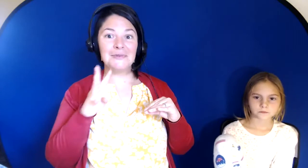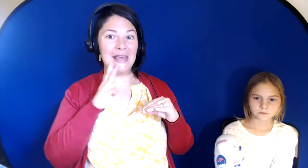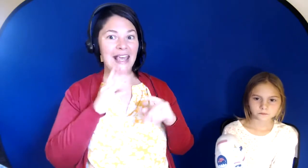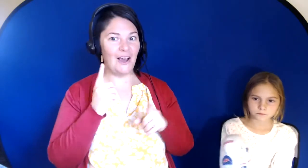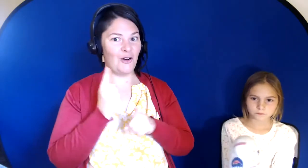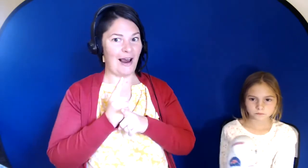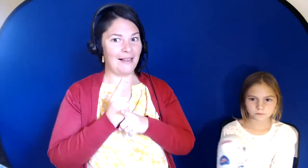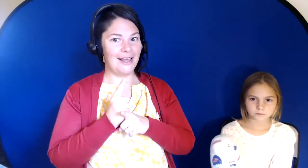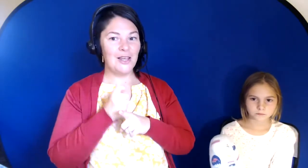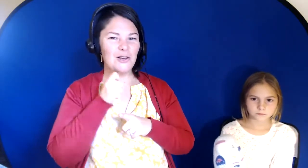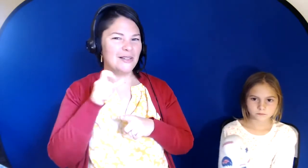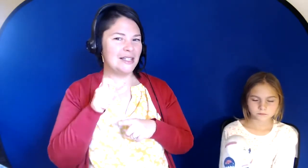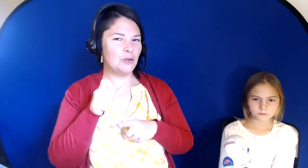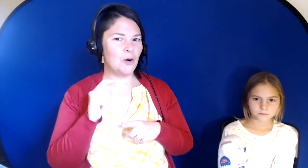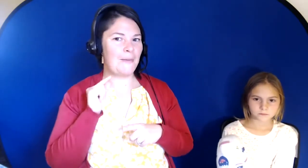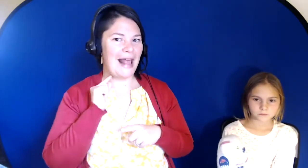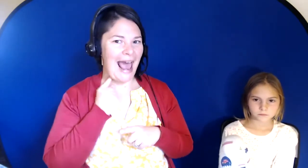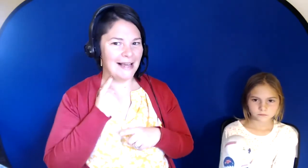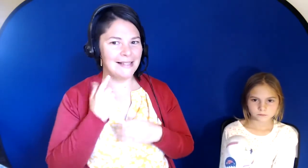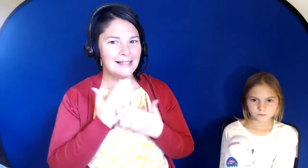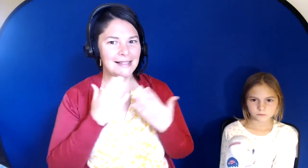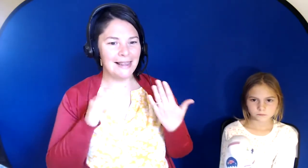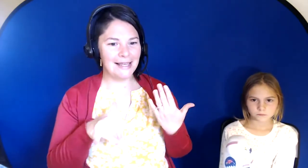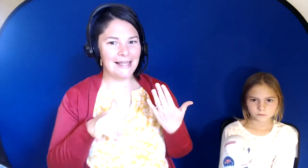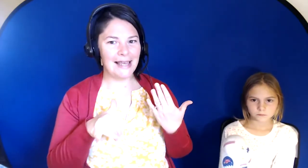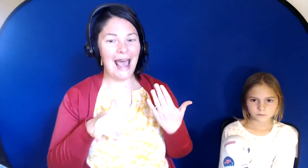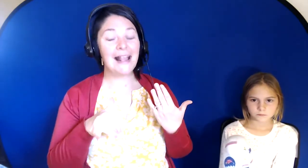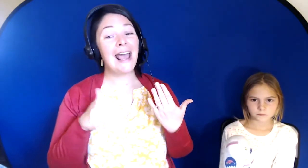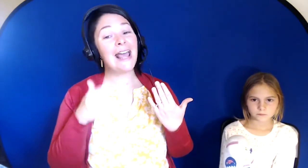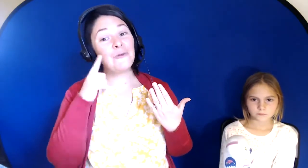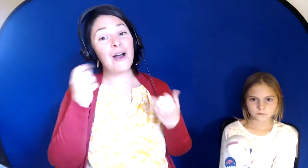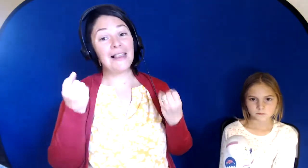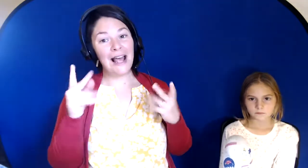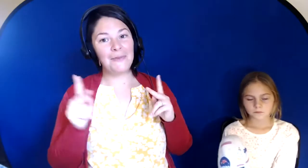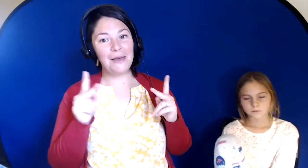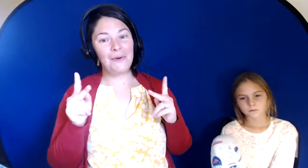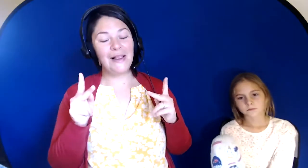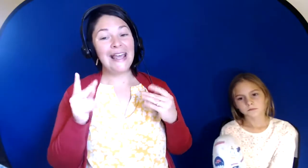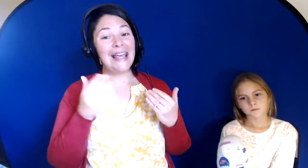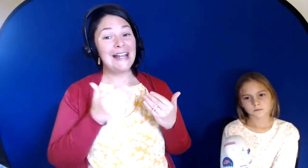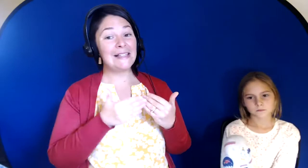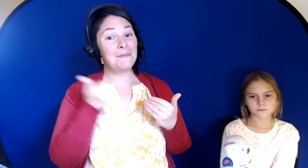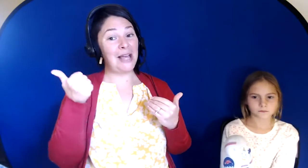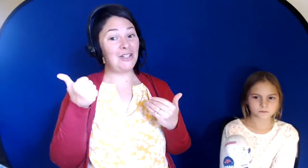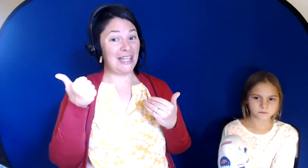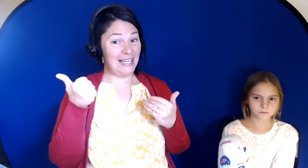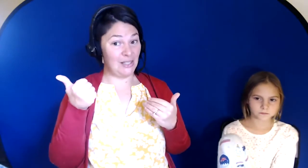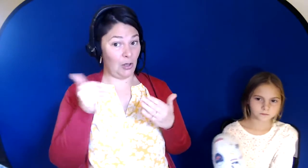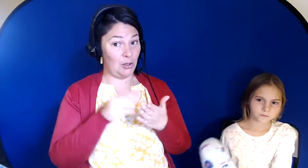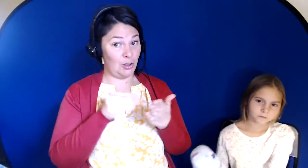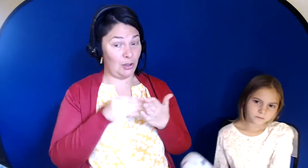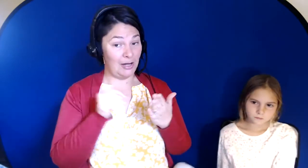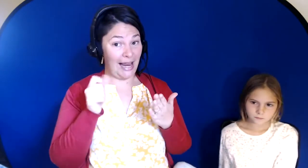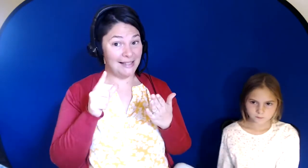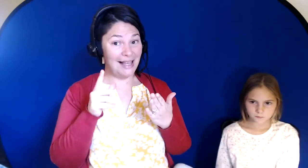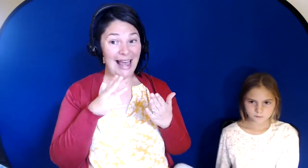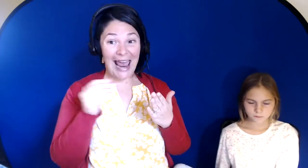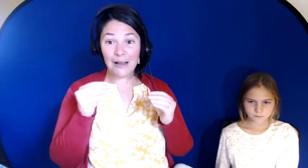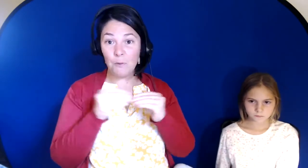speaking correctly. You don't need to worry about accents and things like that. And for a lot of people, it is much easier to learn ASL and more